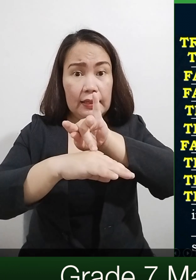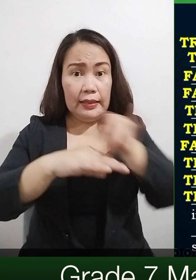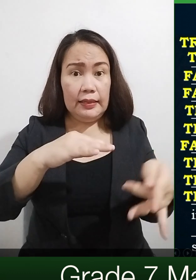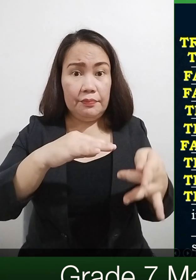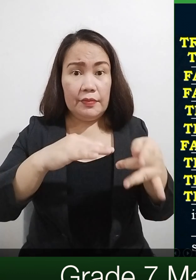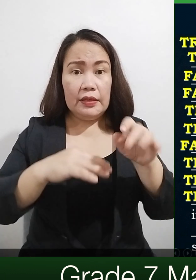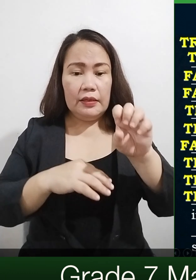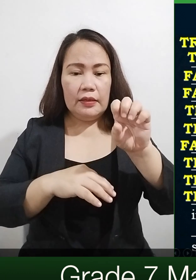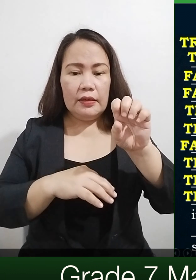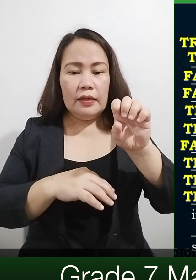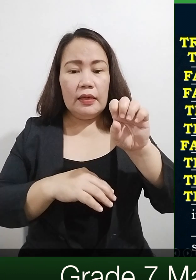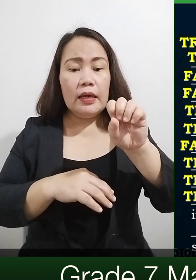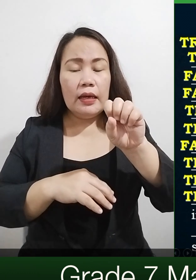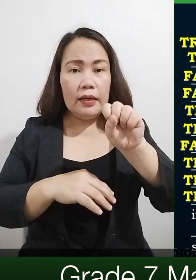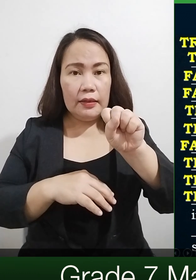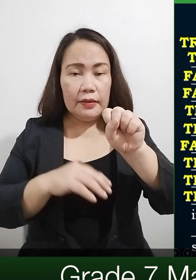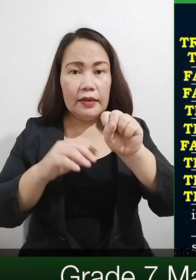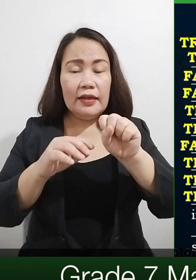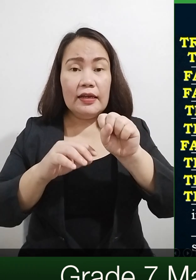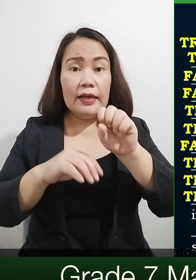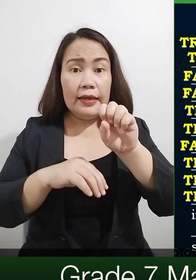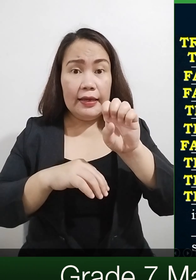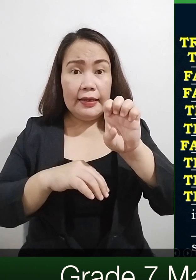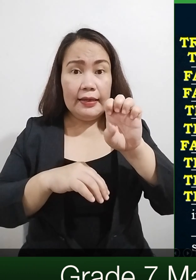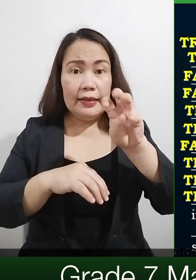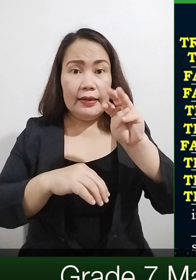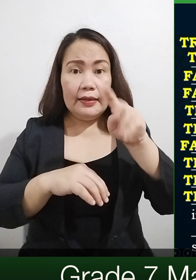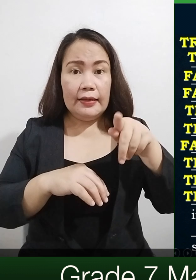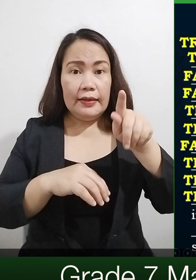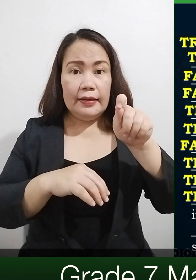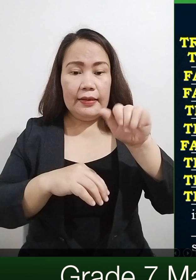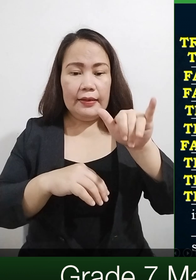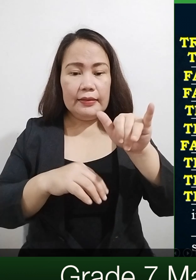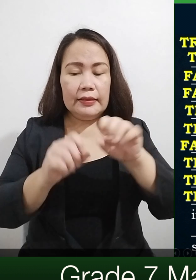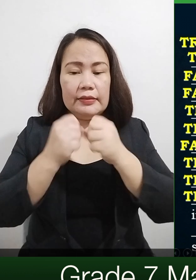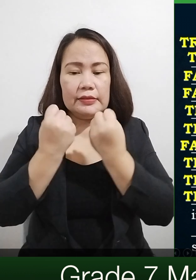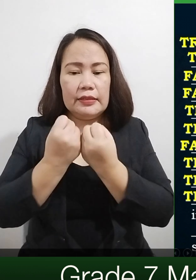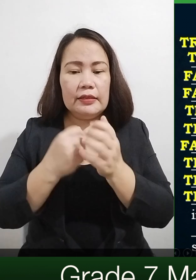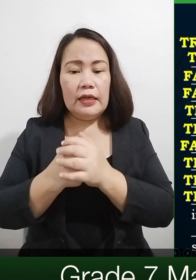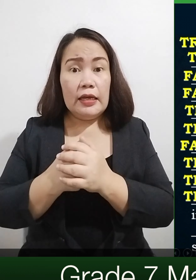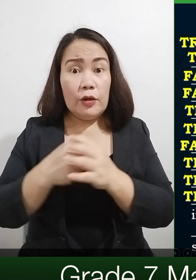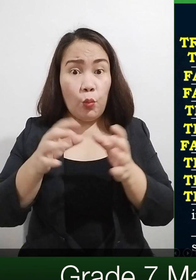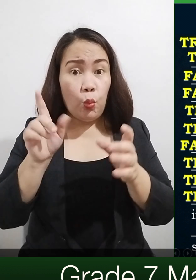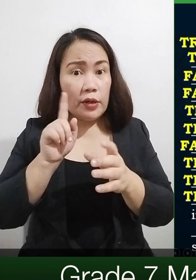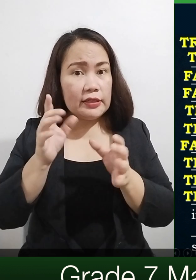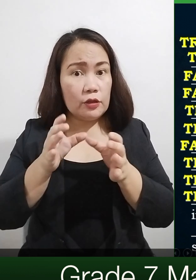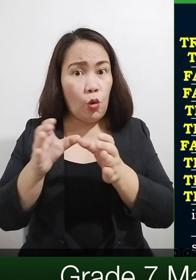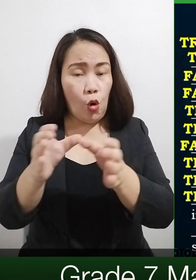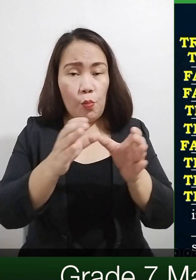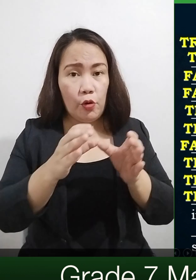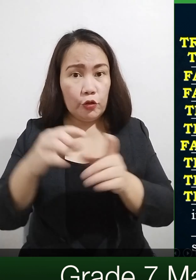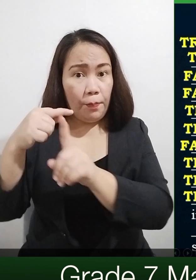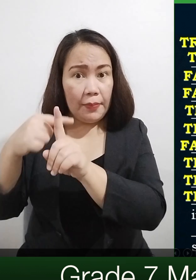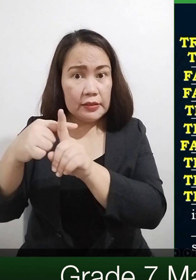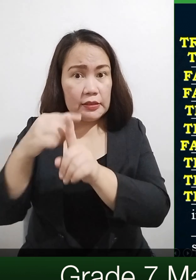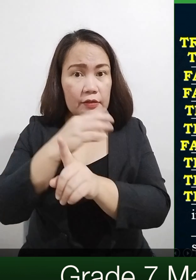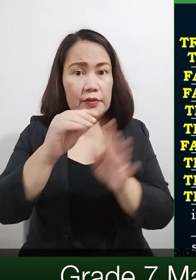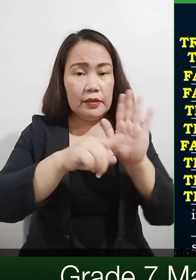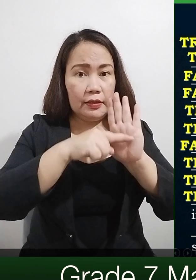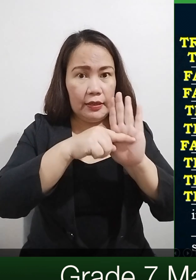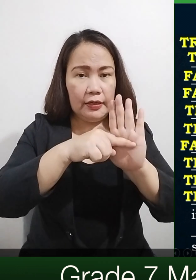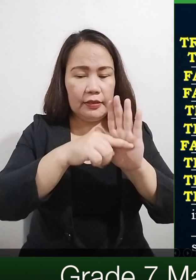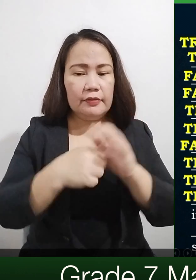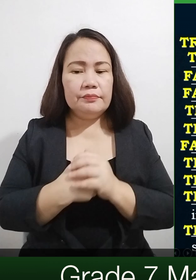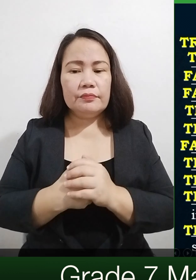will try to get the intersection, yung common between positive and negative integers, meron ba silang common?